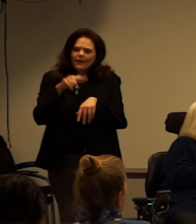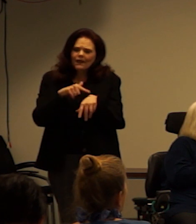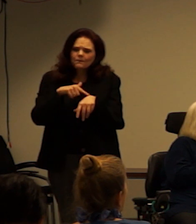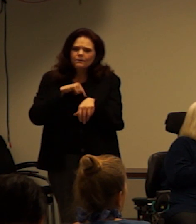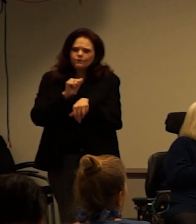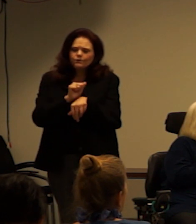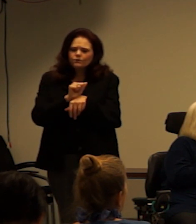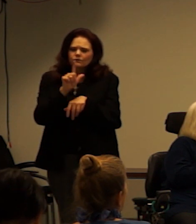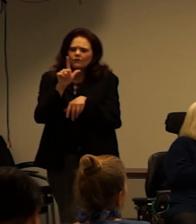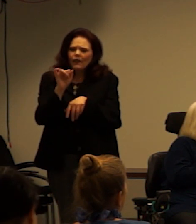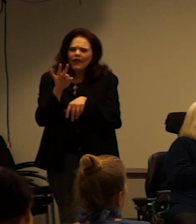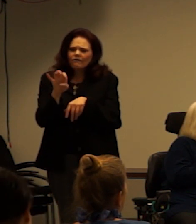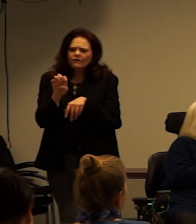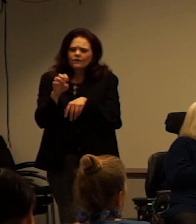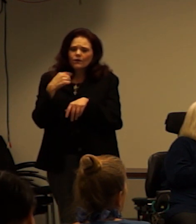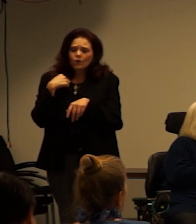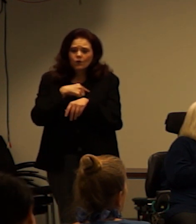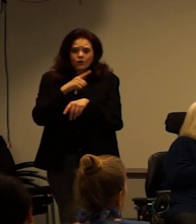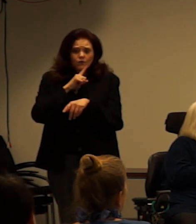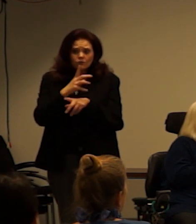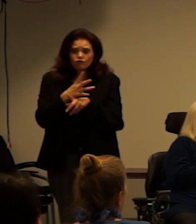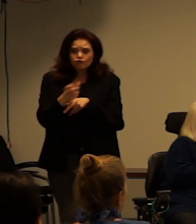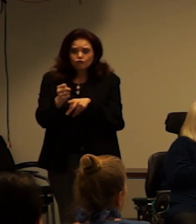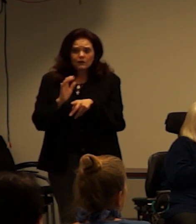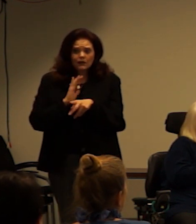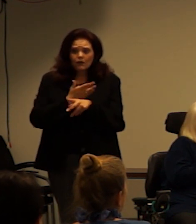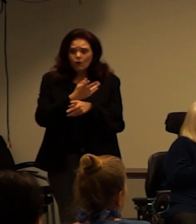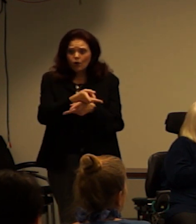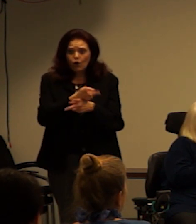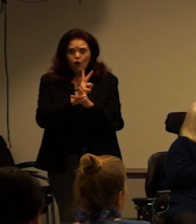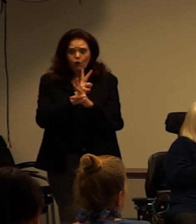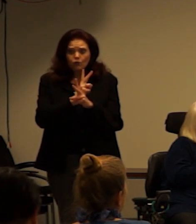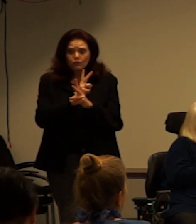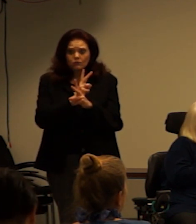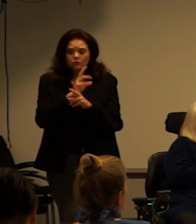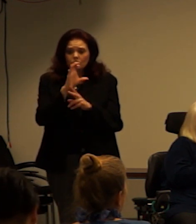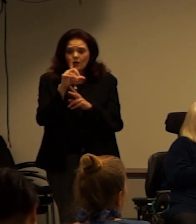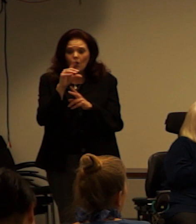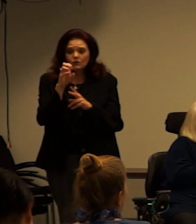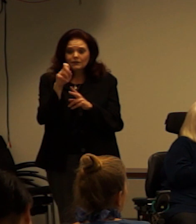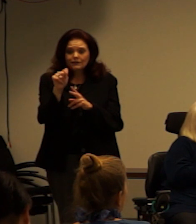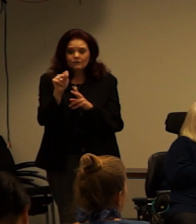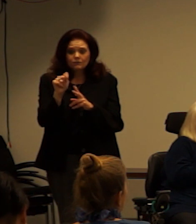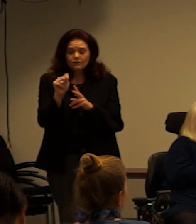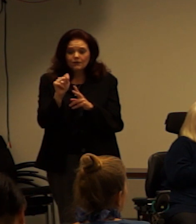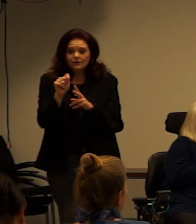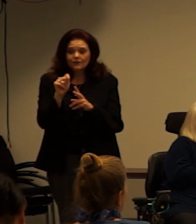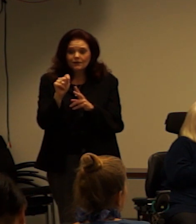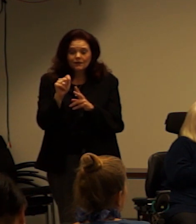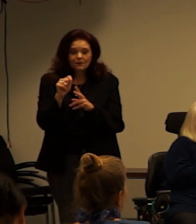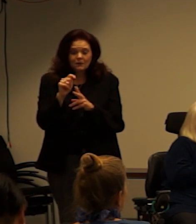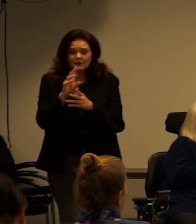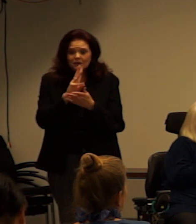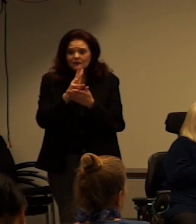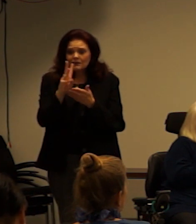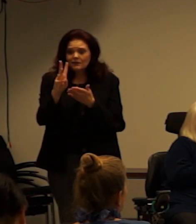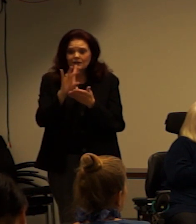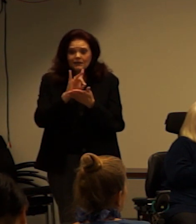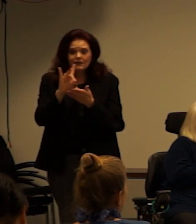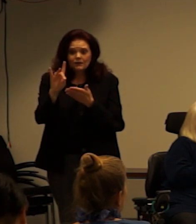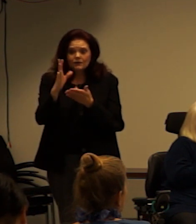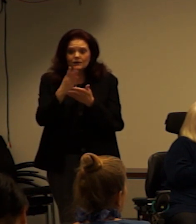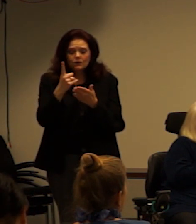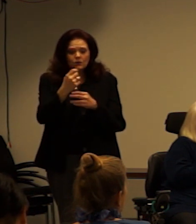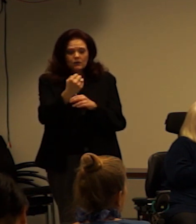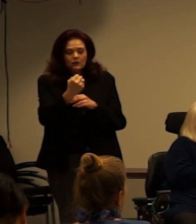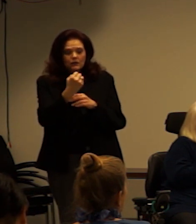worked with Life in Mississippi, we cleaned out our loan closets, cleaned them out. And it wasn't for 6 or 8 weeks until somebody sent